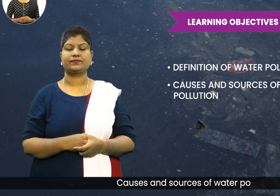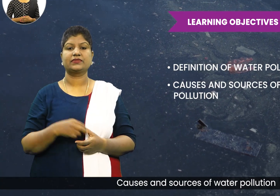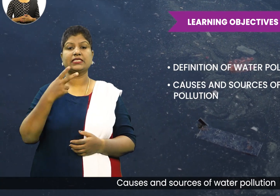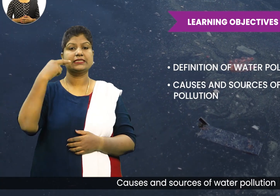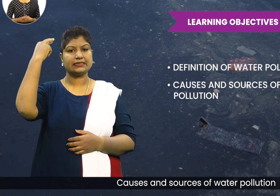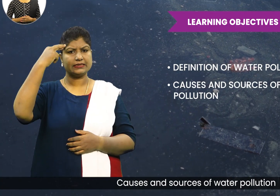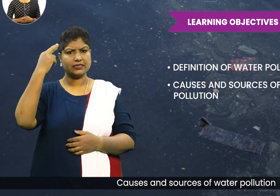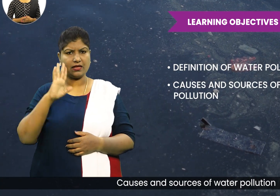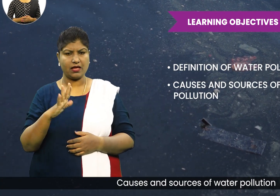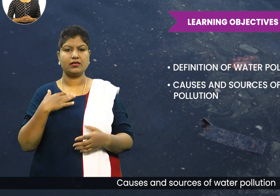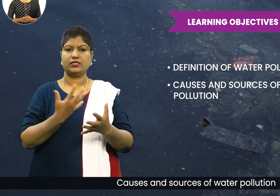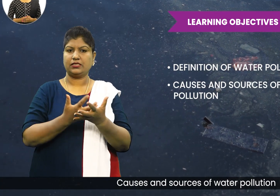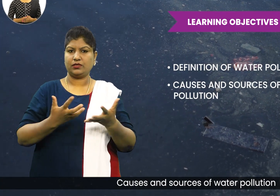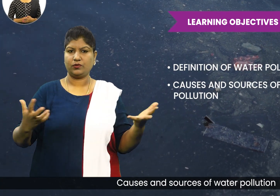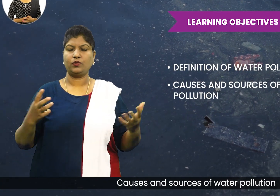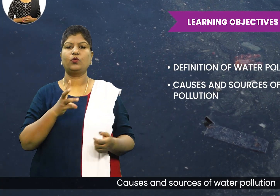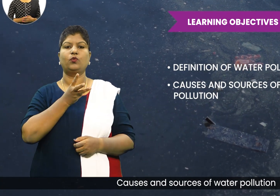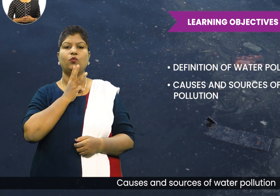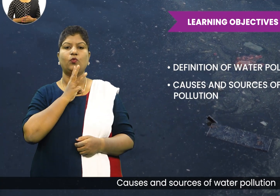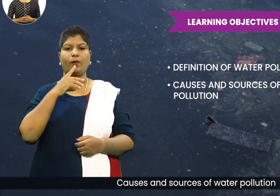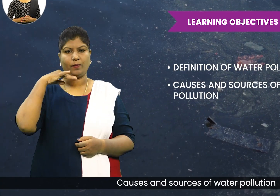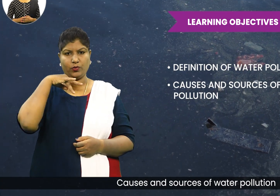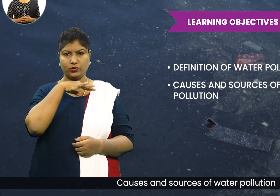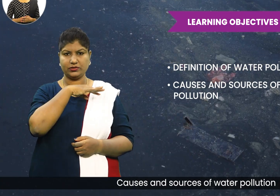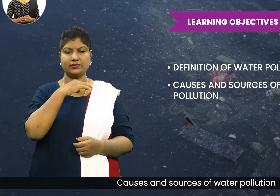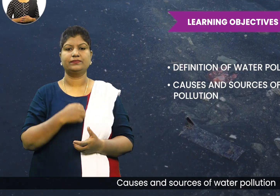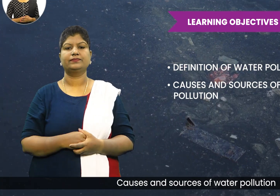causes and sources of water pollution,